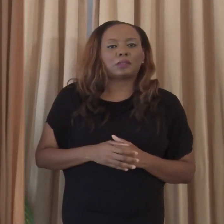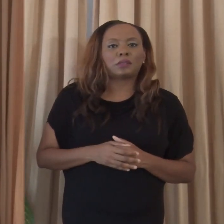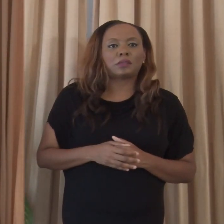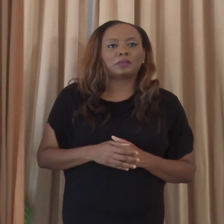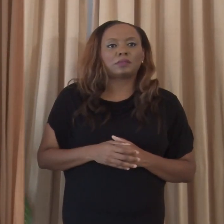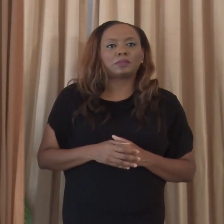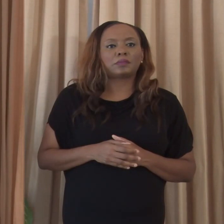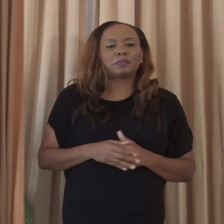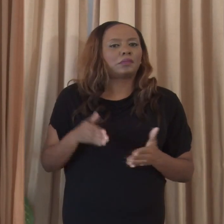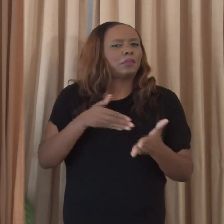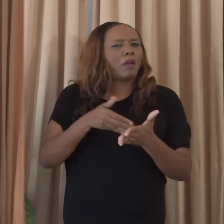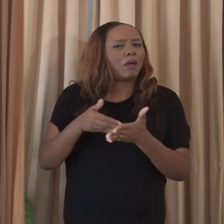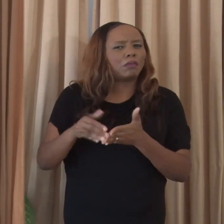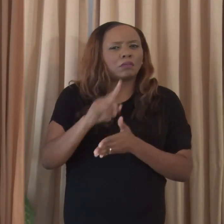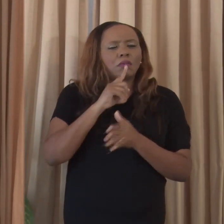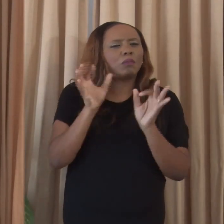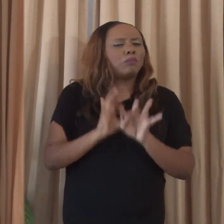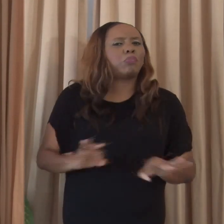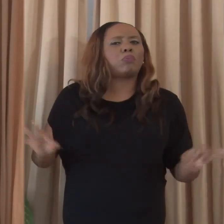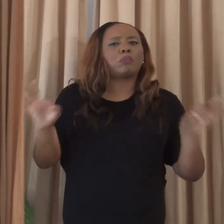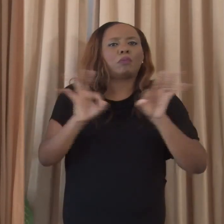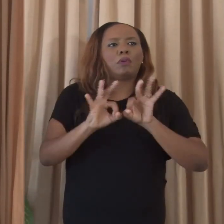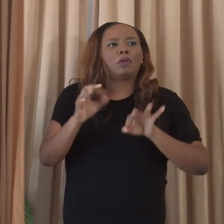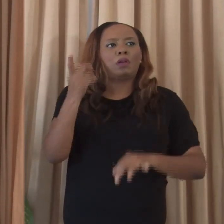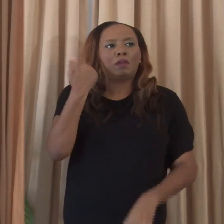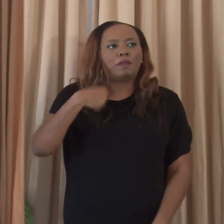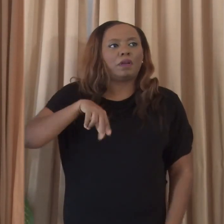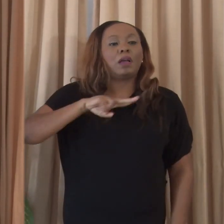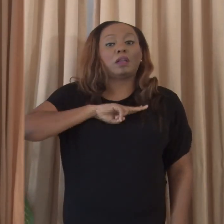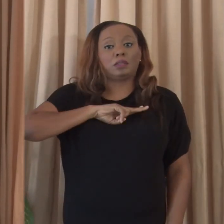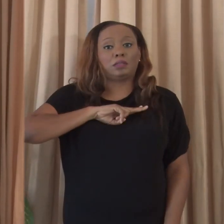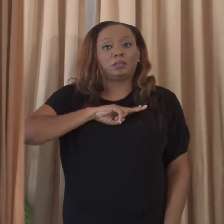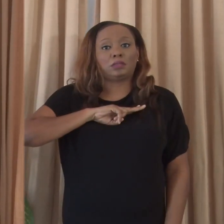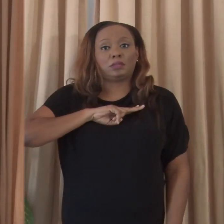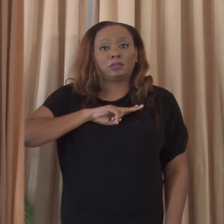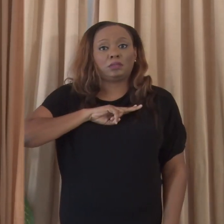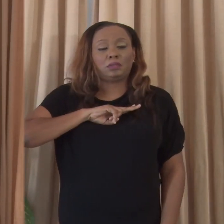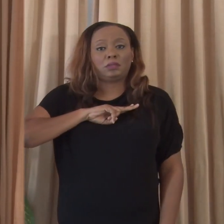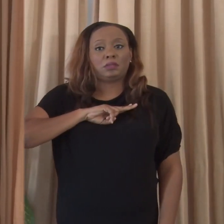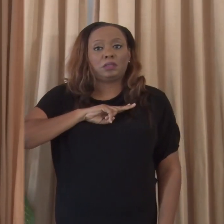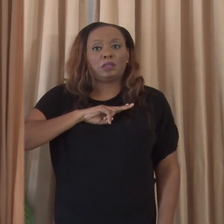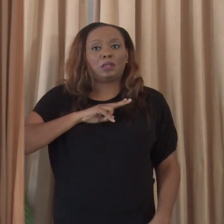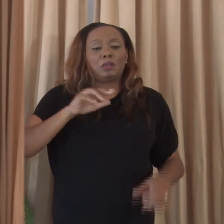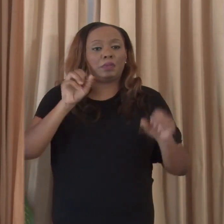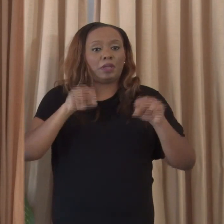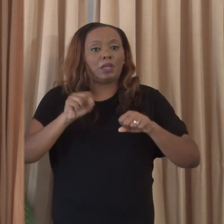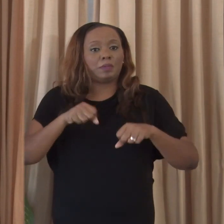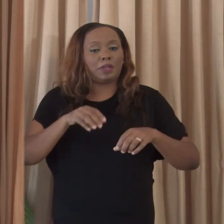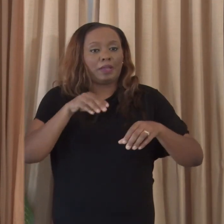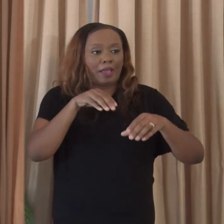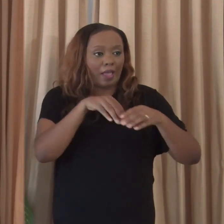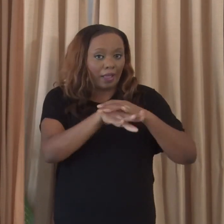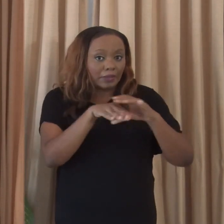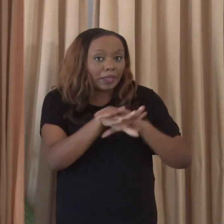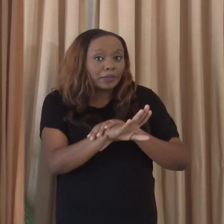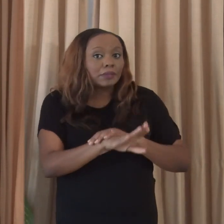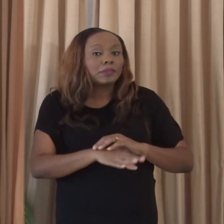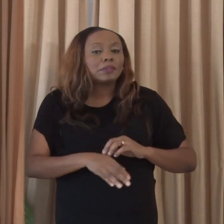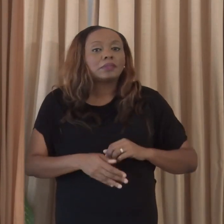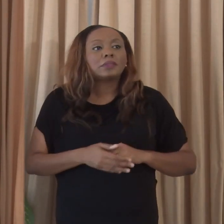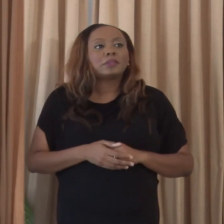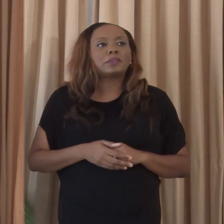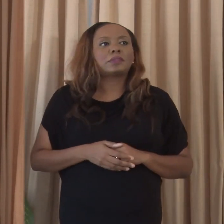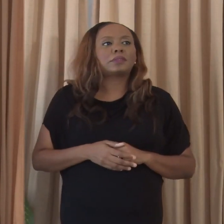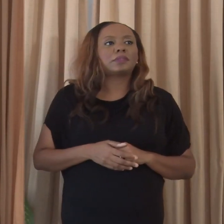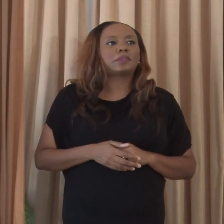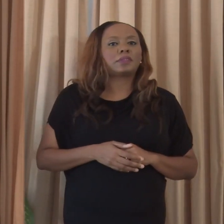is often very necessary for Barbadian service suppliers, service providers to be able to access. And I suspect